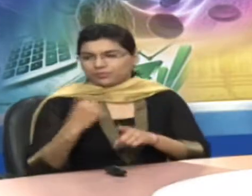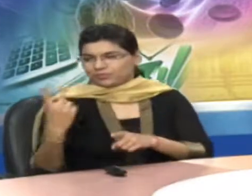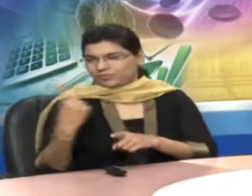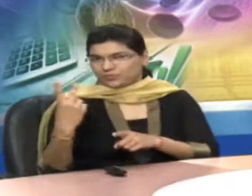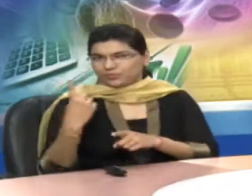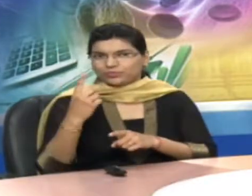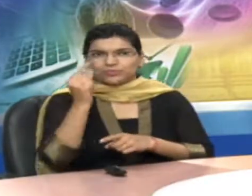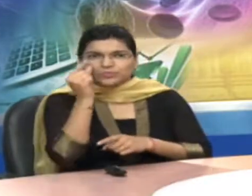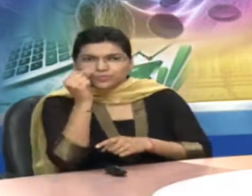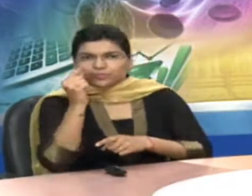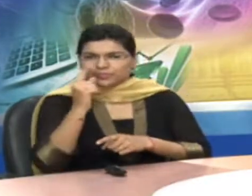is couple.